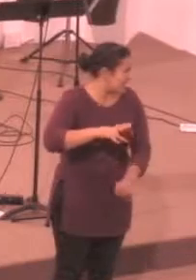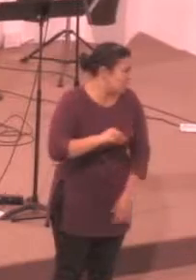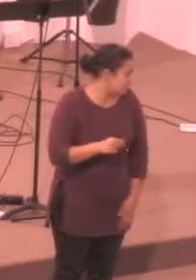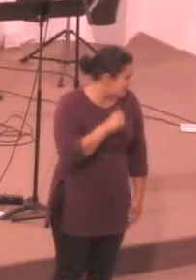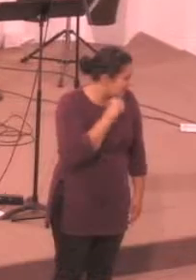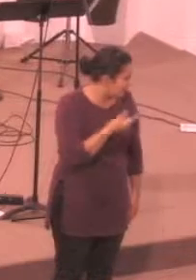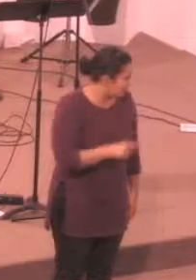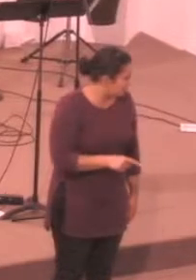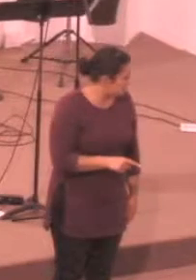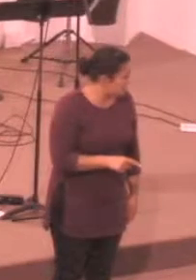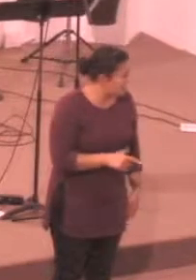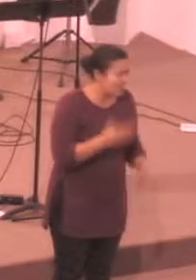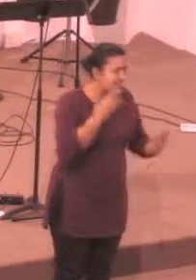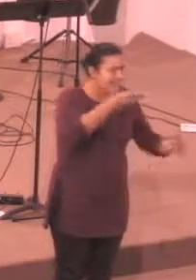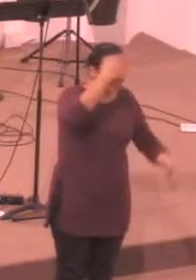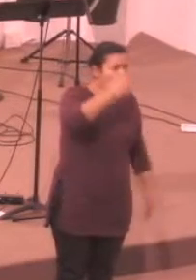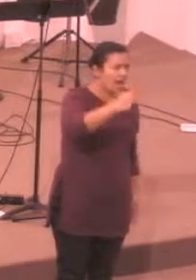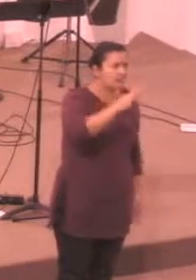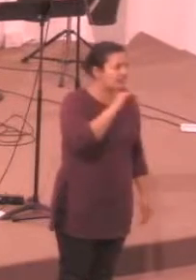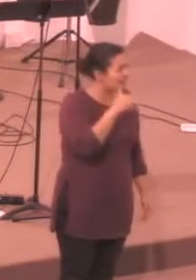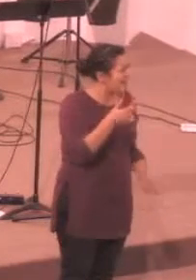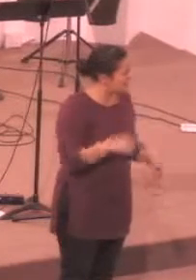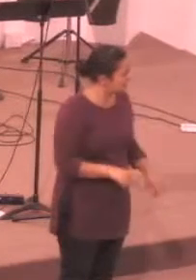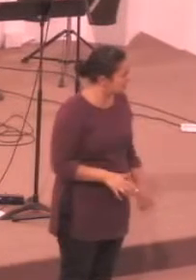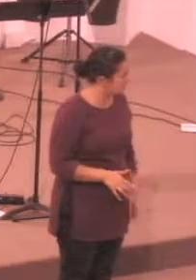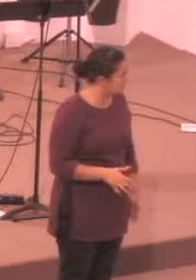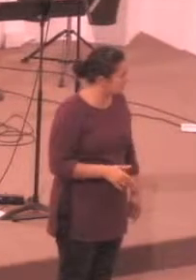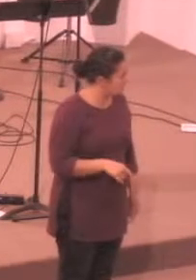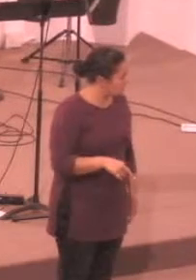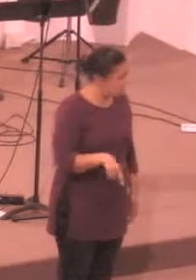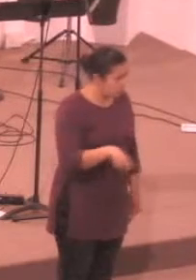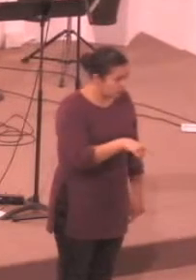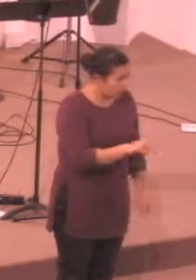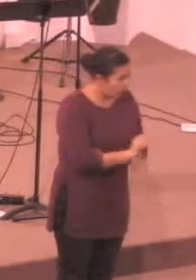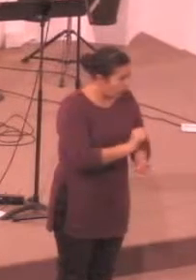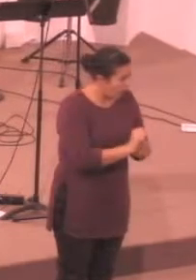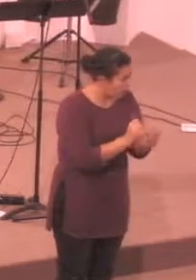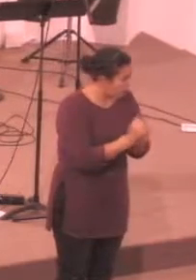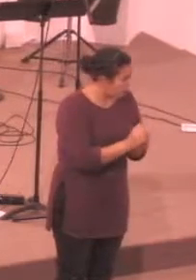Thank God he didn't do that. You ever worked with a bunch of Christians?